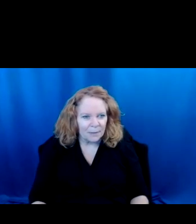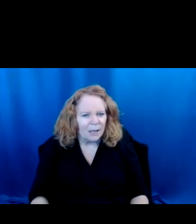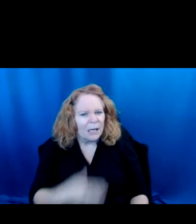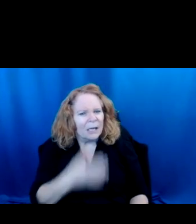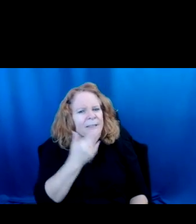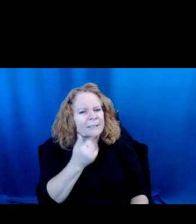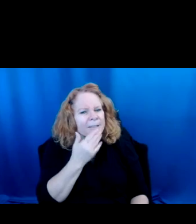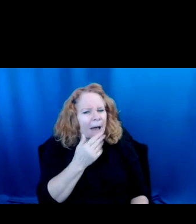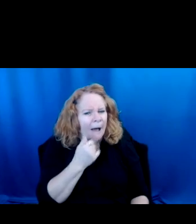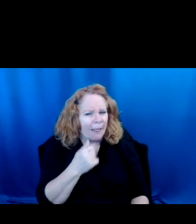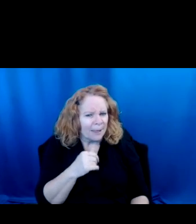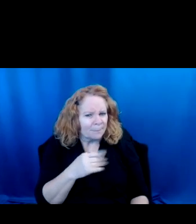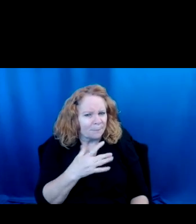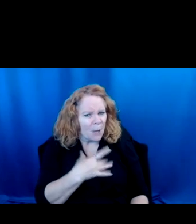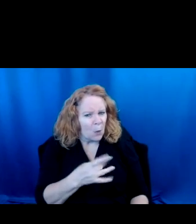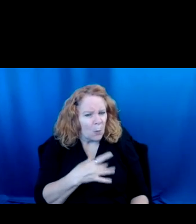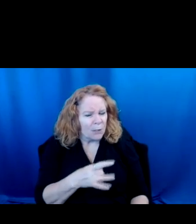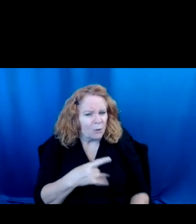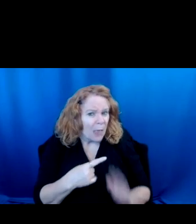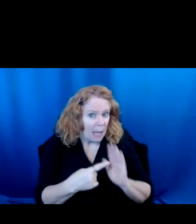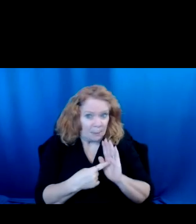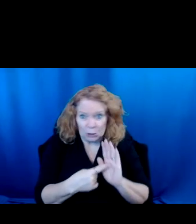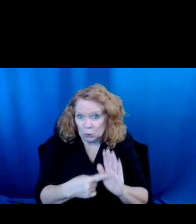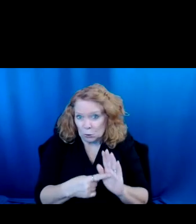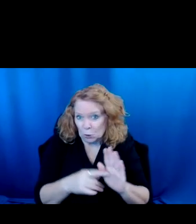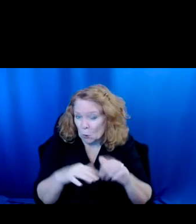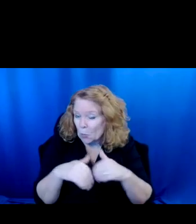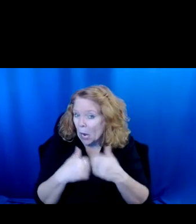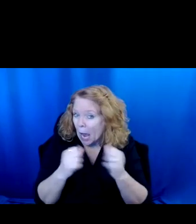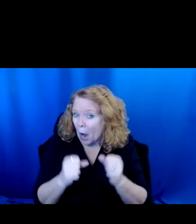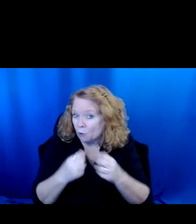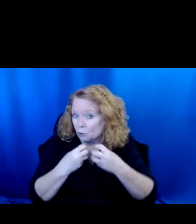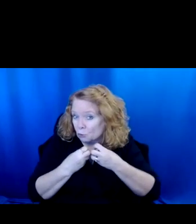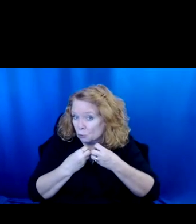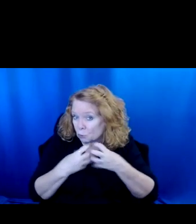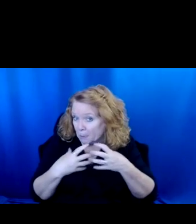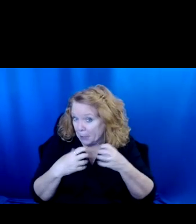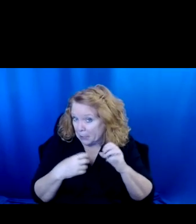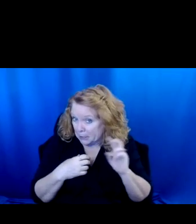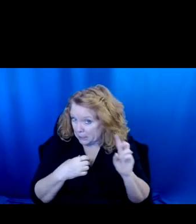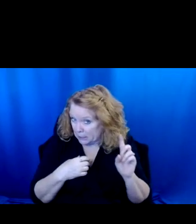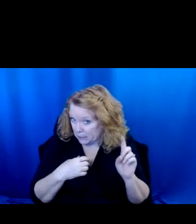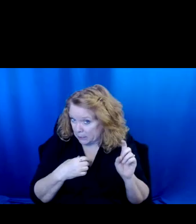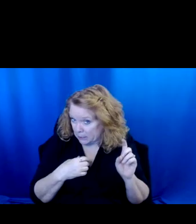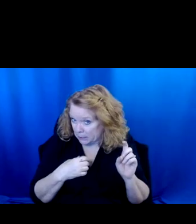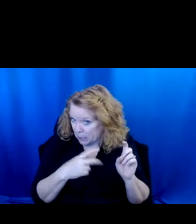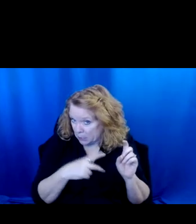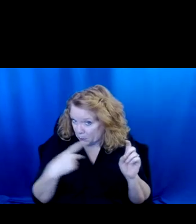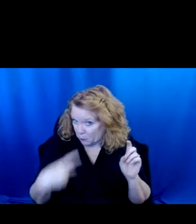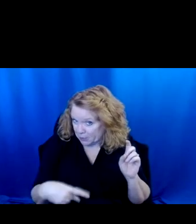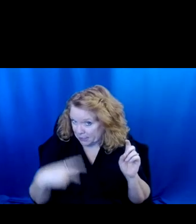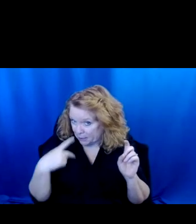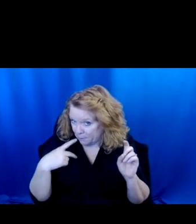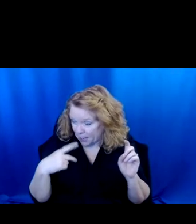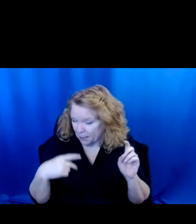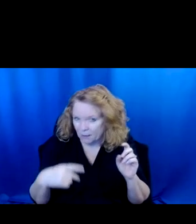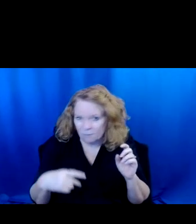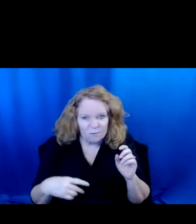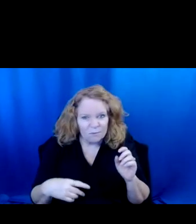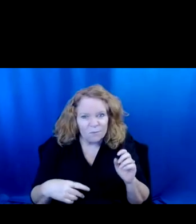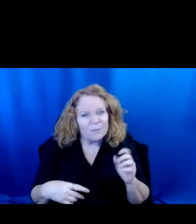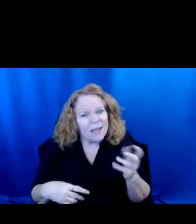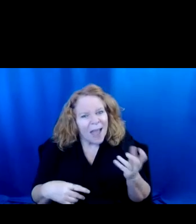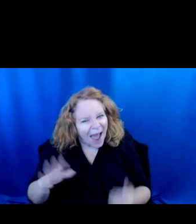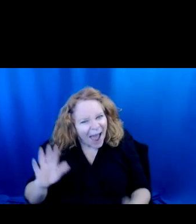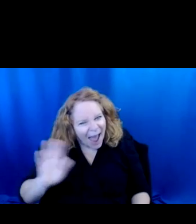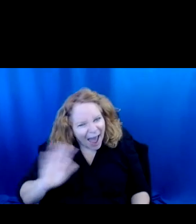would you like me to show you, darling, how to ribbit, Princess Peggy? Can I,